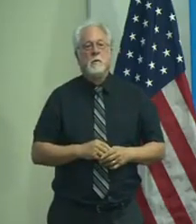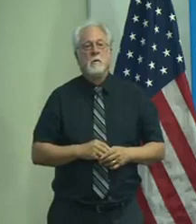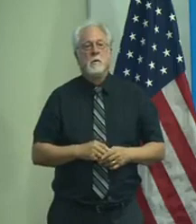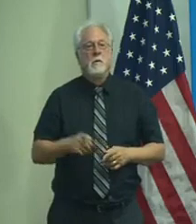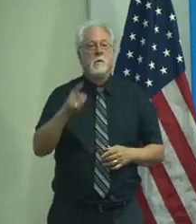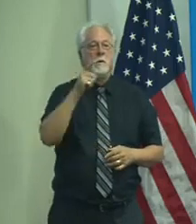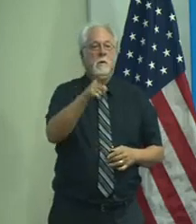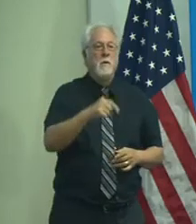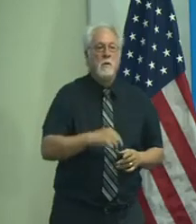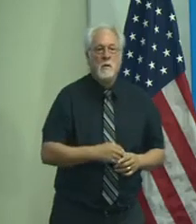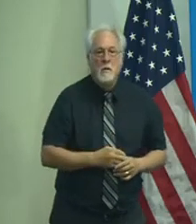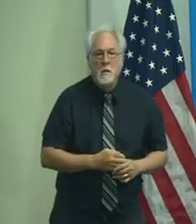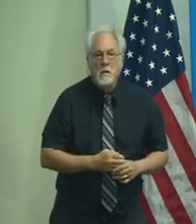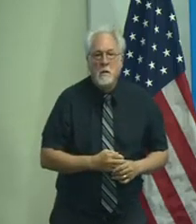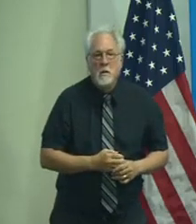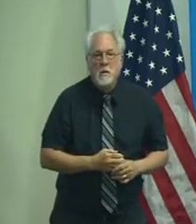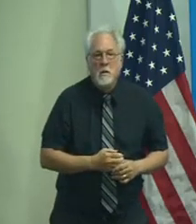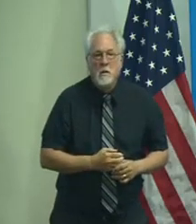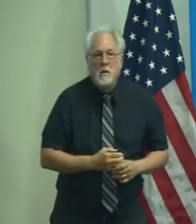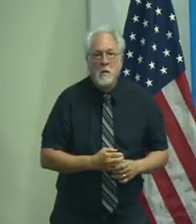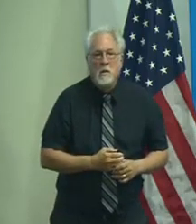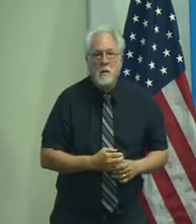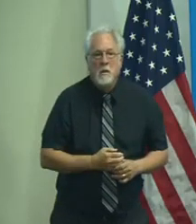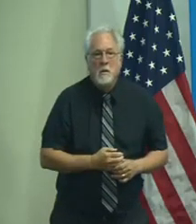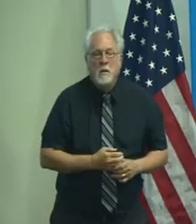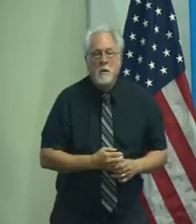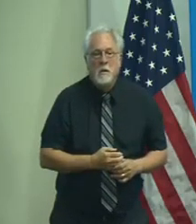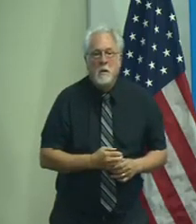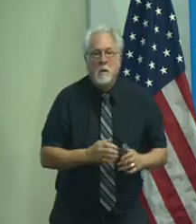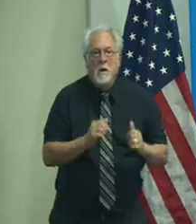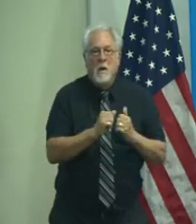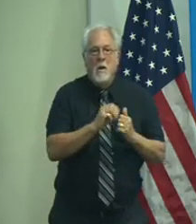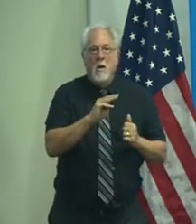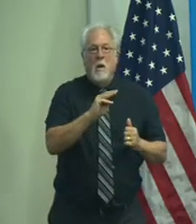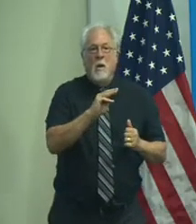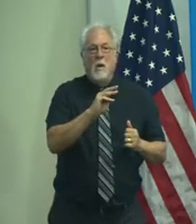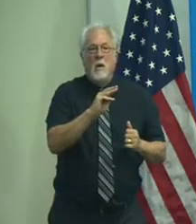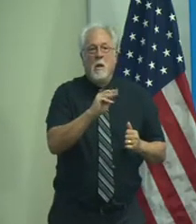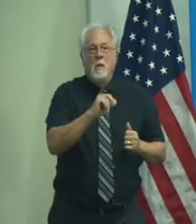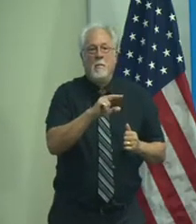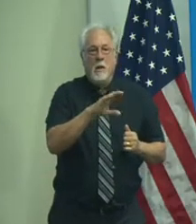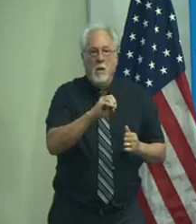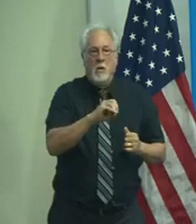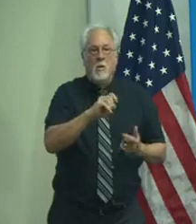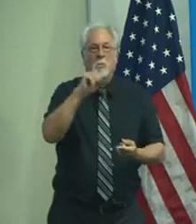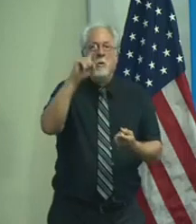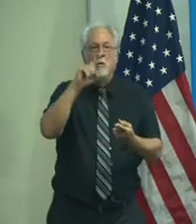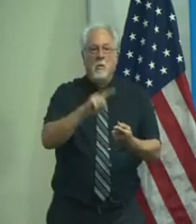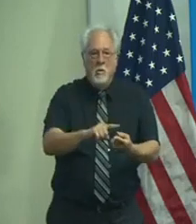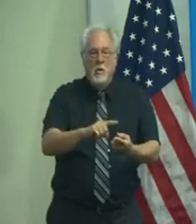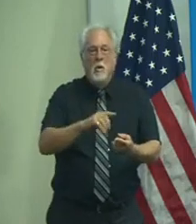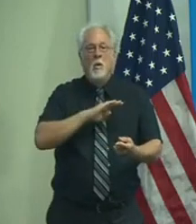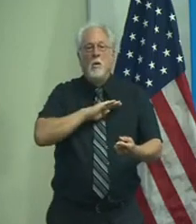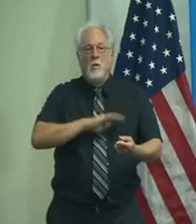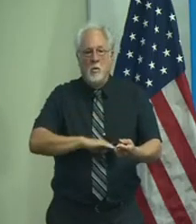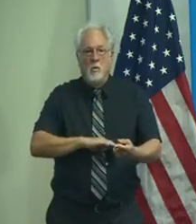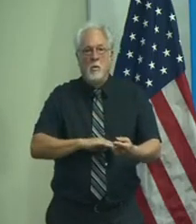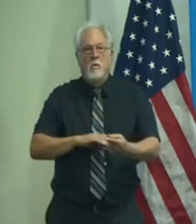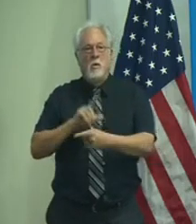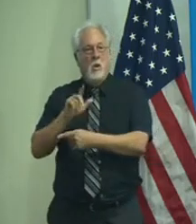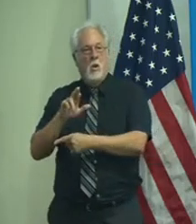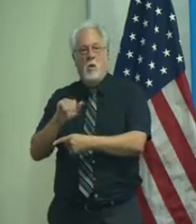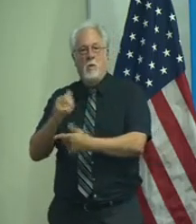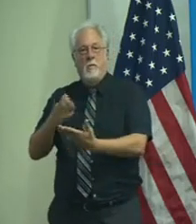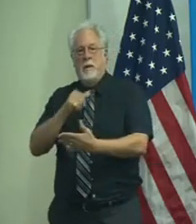Yes, sir. Governor, you mentioned that with Marco changing course, we may have caught a little bit of a break here, but Laura may not be so